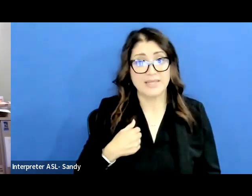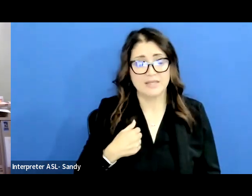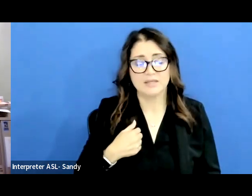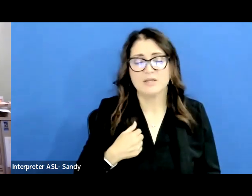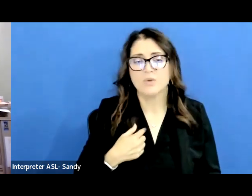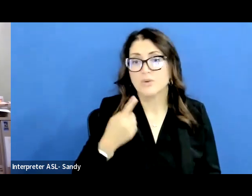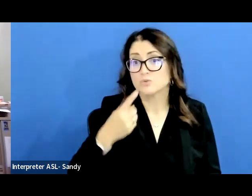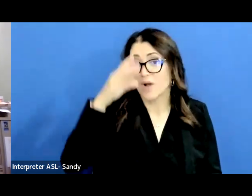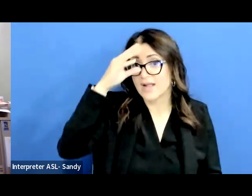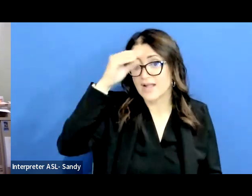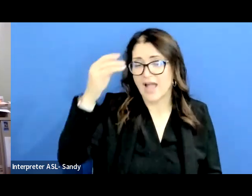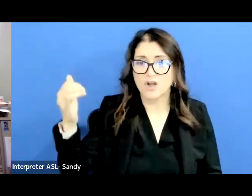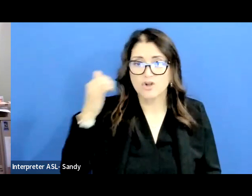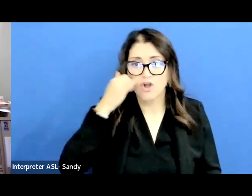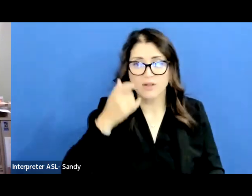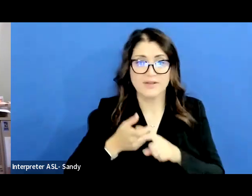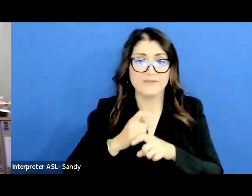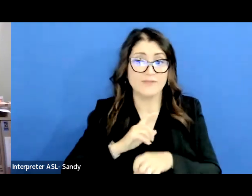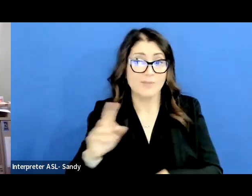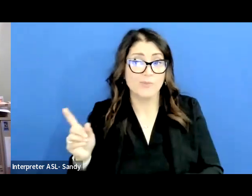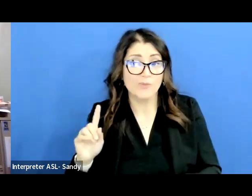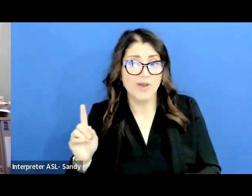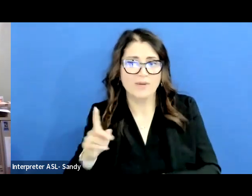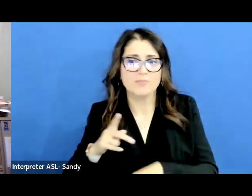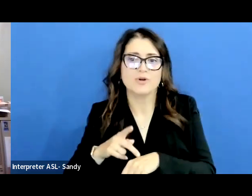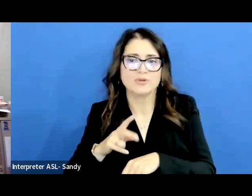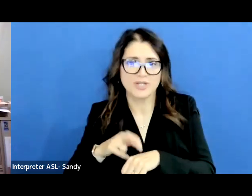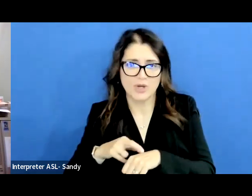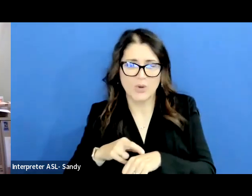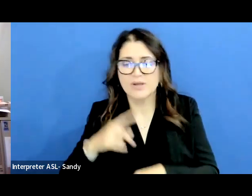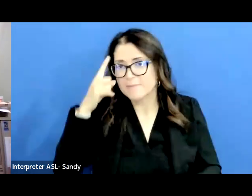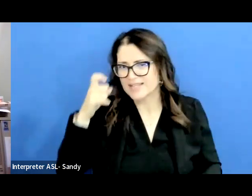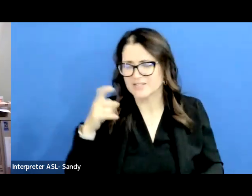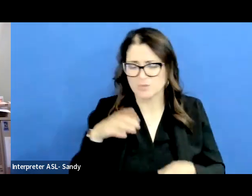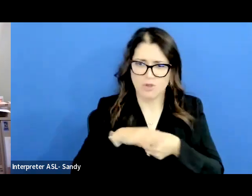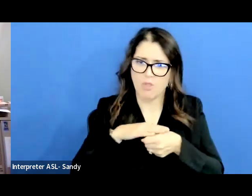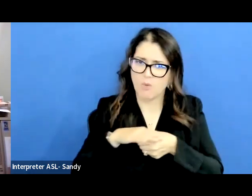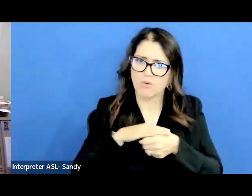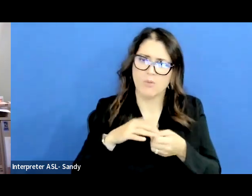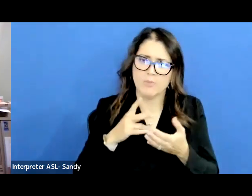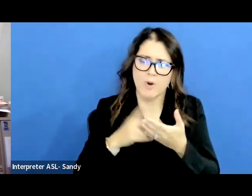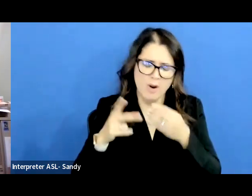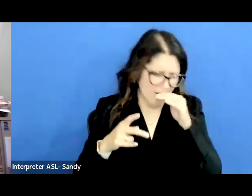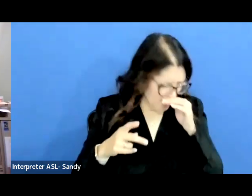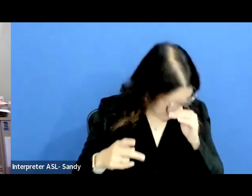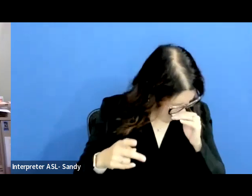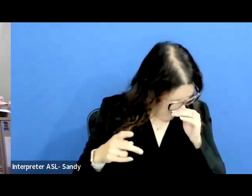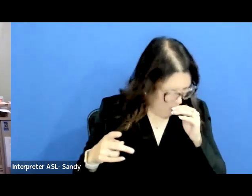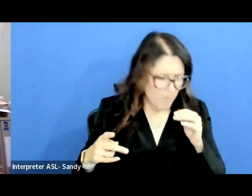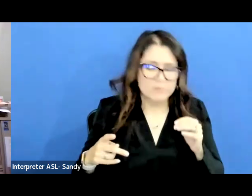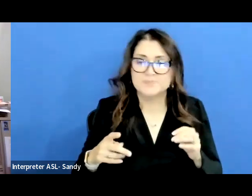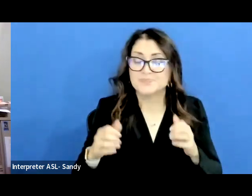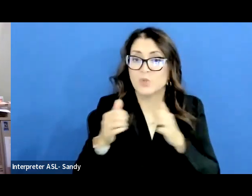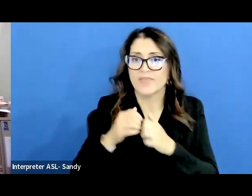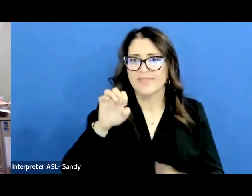guy calling from Puerto Rico because there was some local program with extension. I don't know if you're